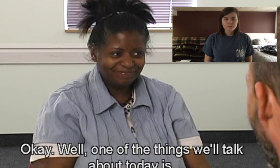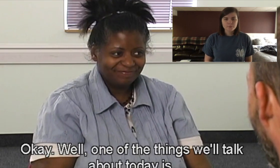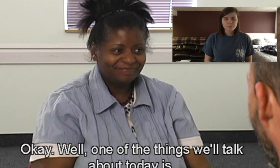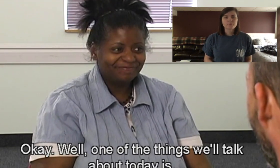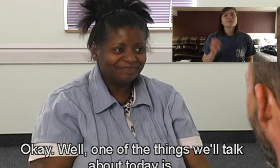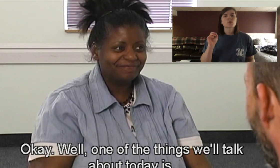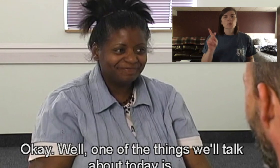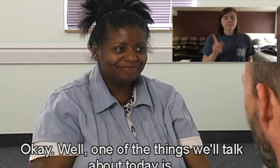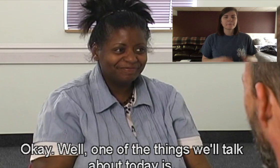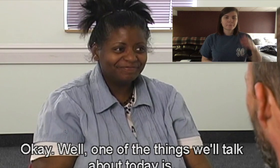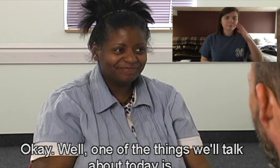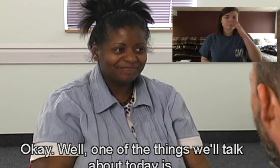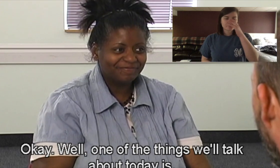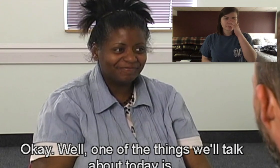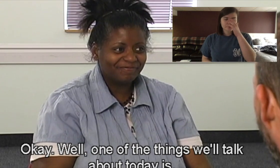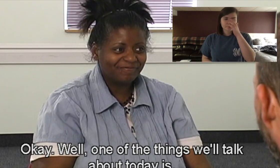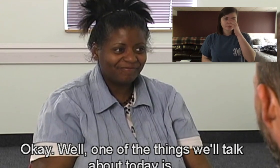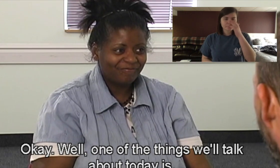Okay.